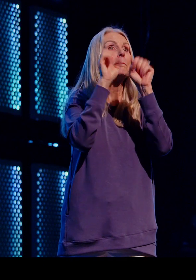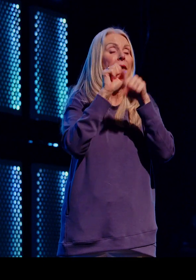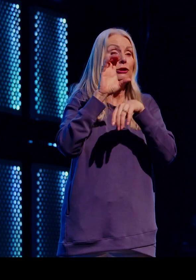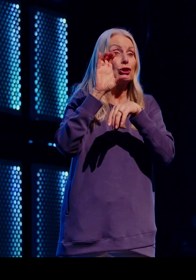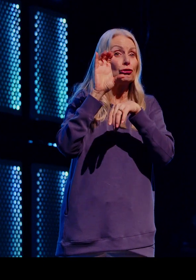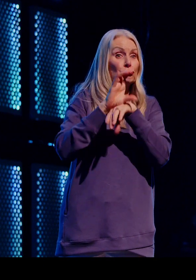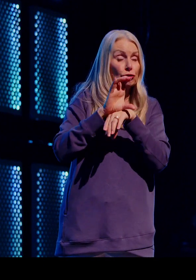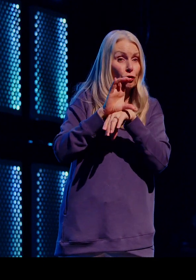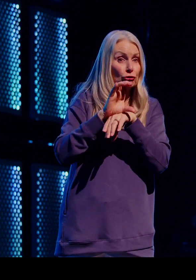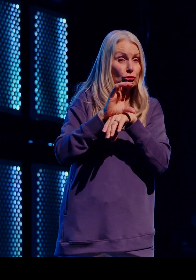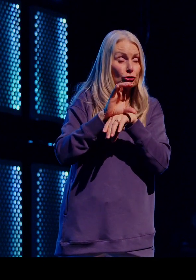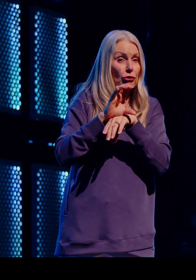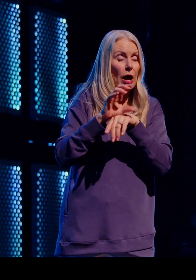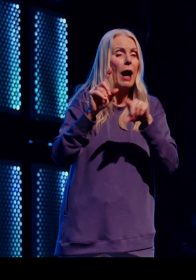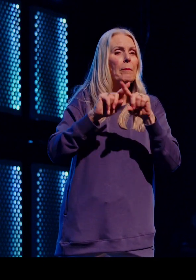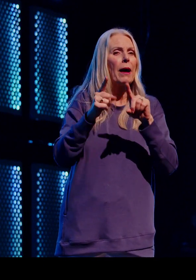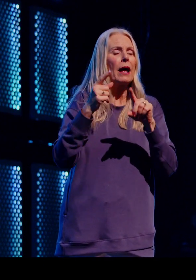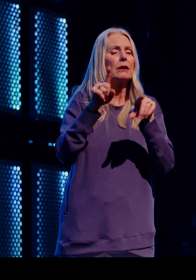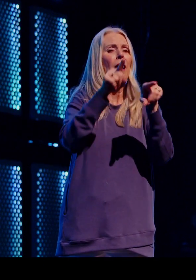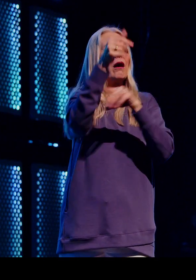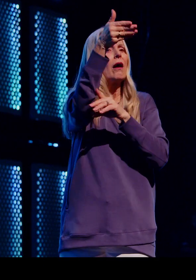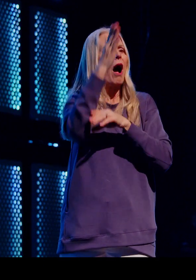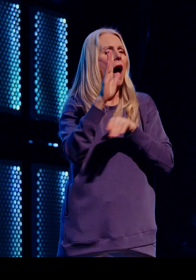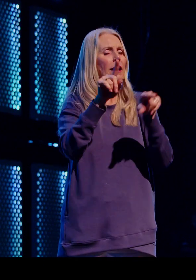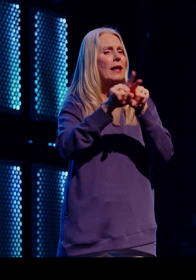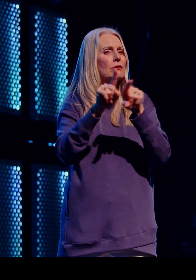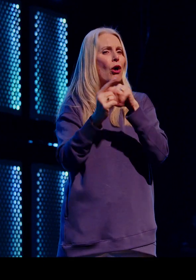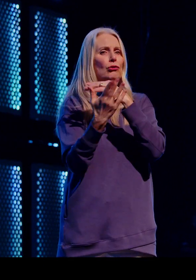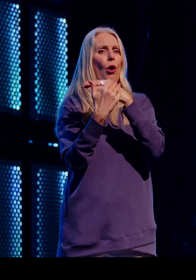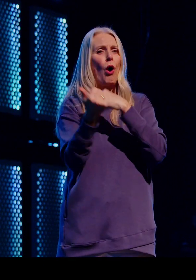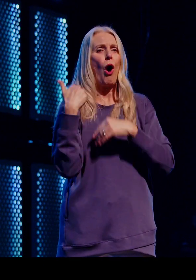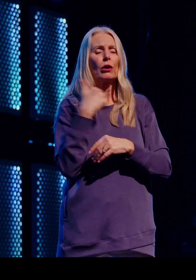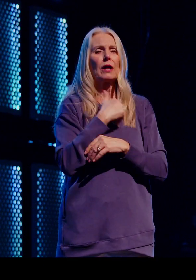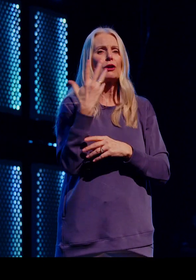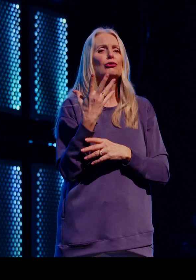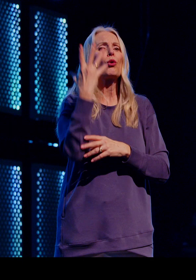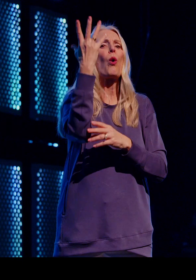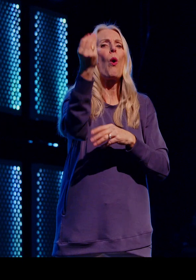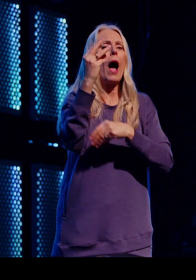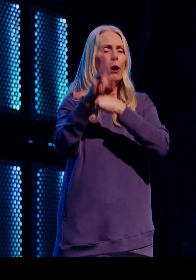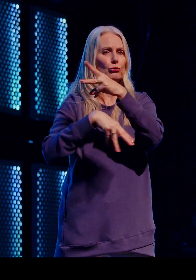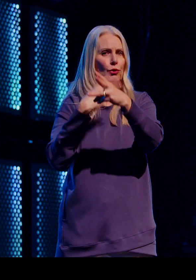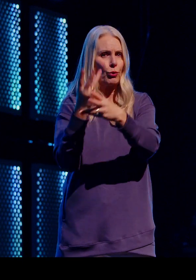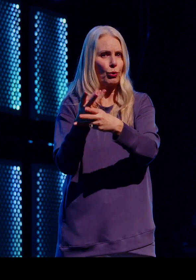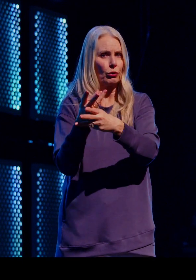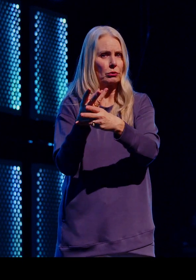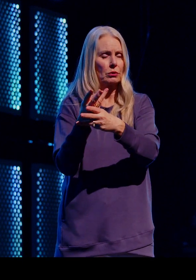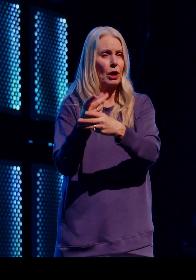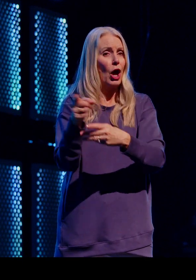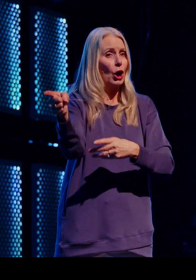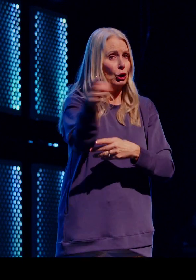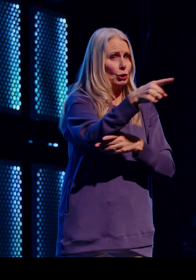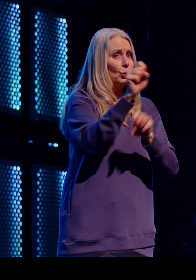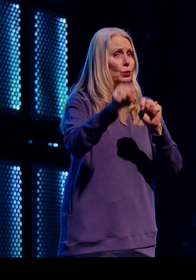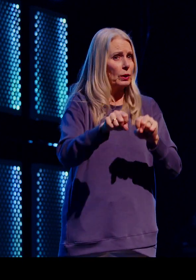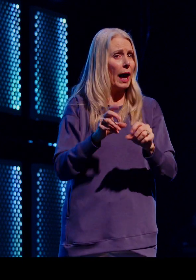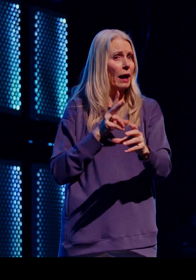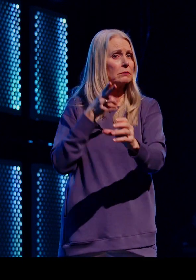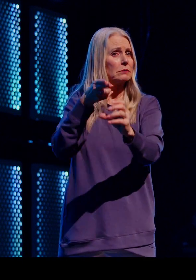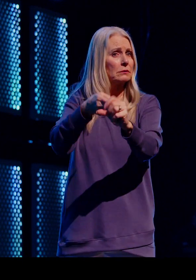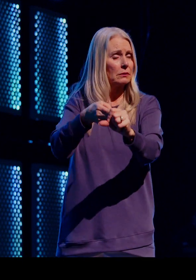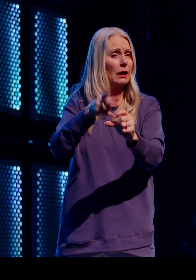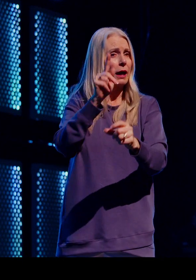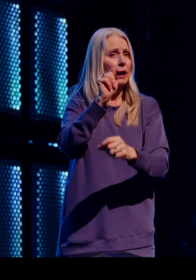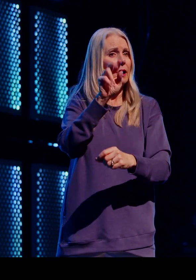in, but God has also called us into the world. And how we can do it is go on one of these treks. In